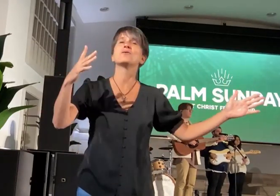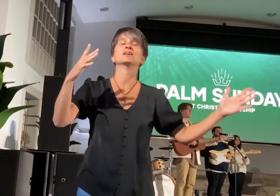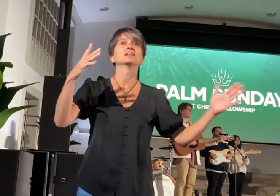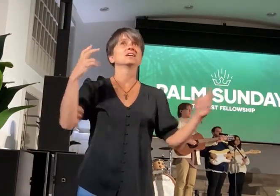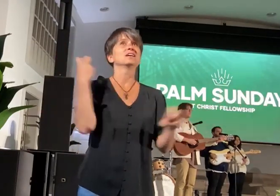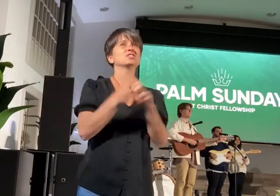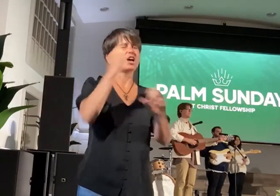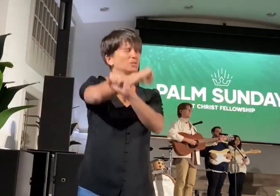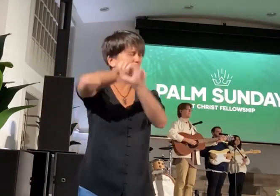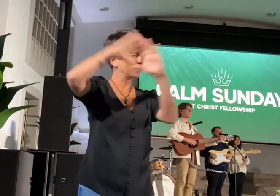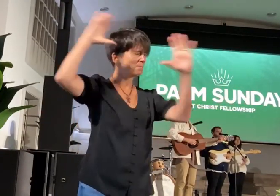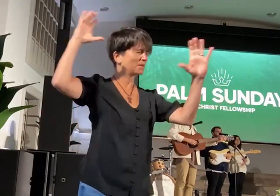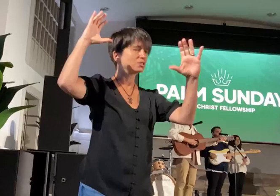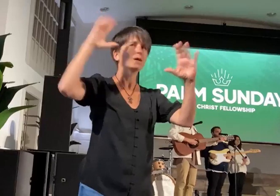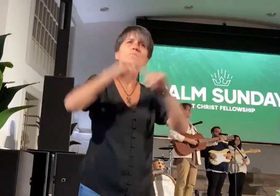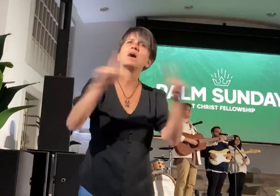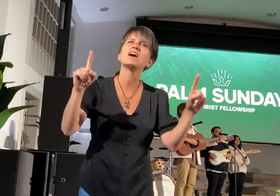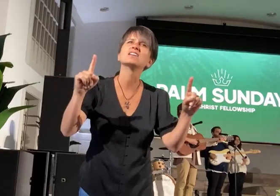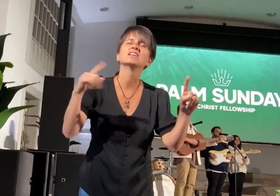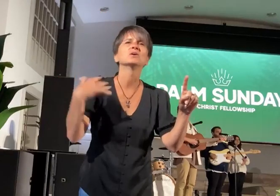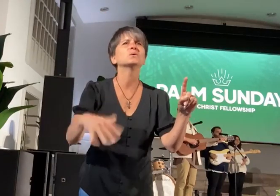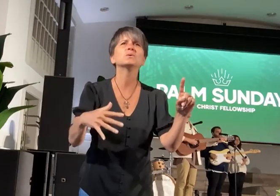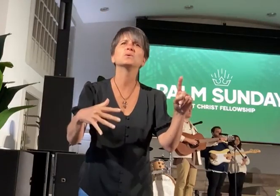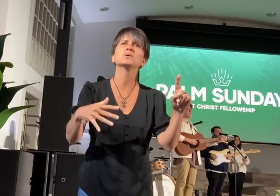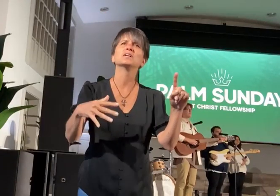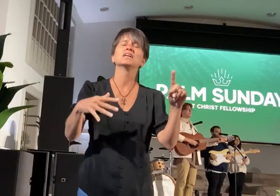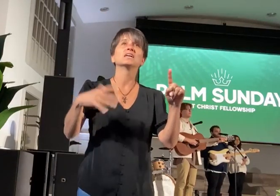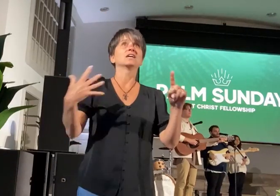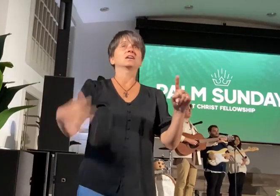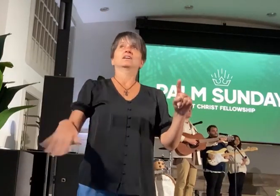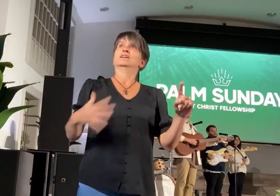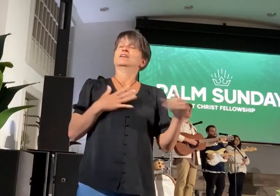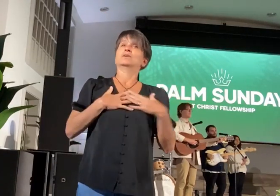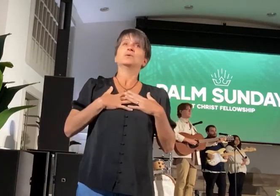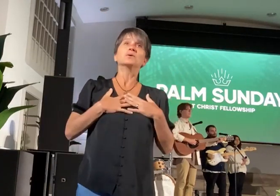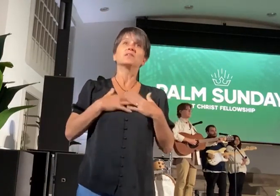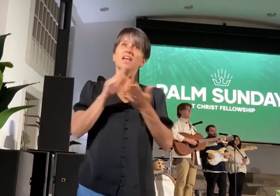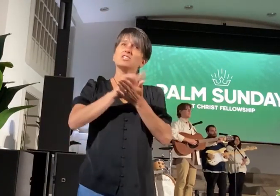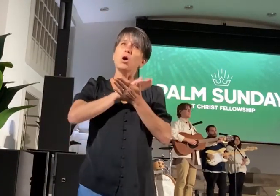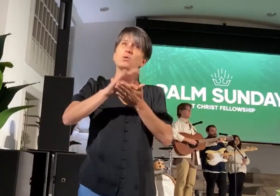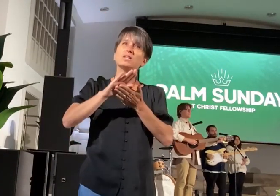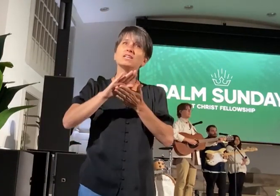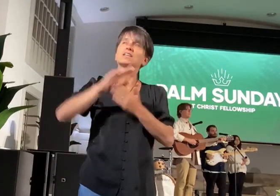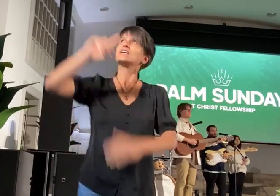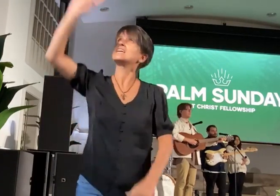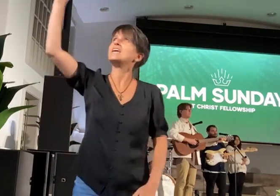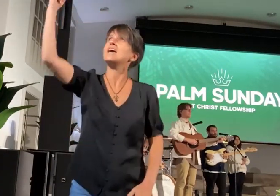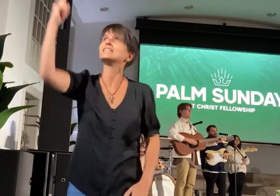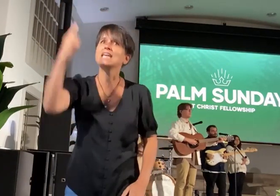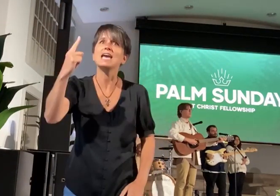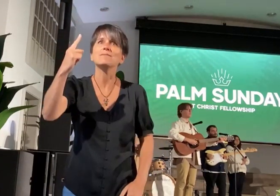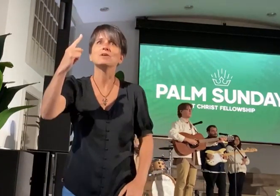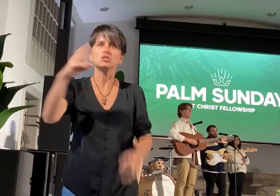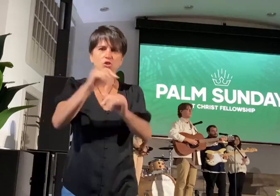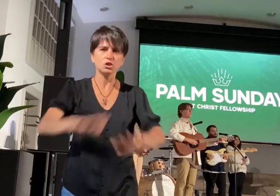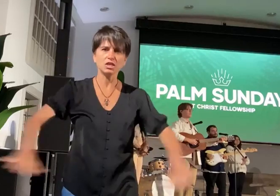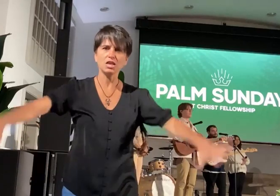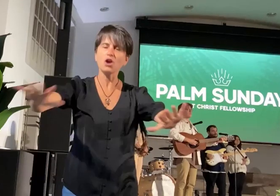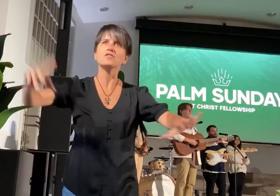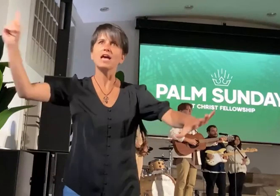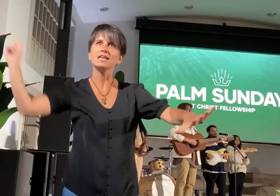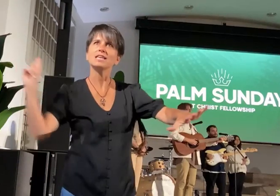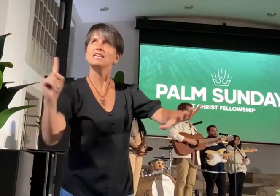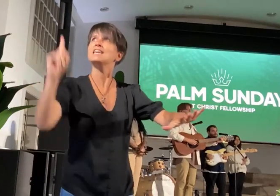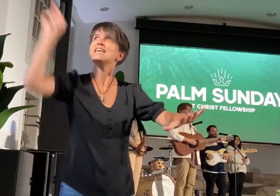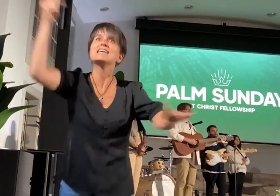holy. The same feet that walked the earth that he formed. The same feet that